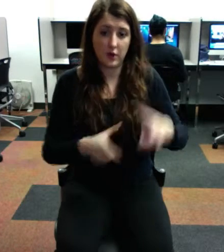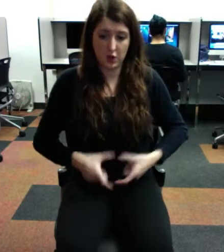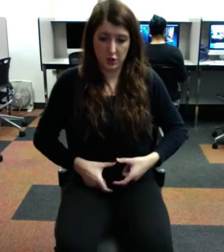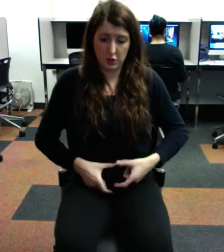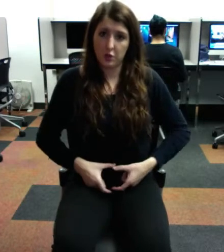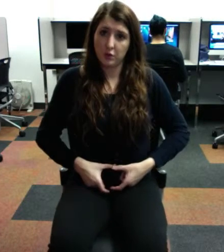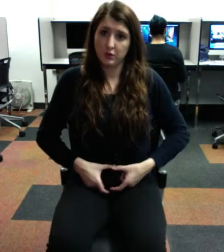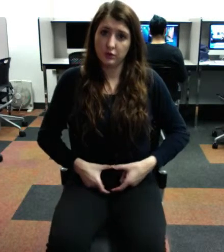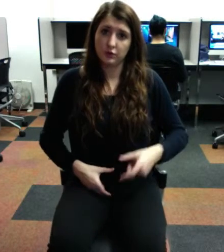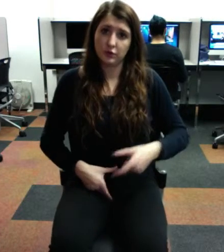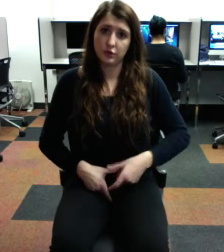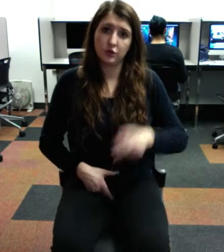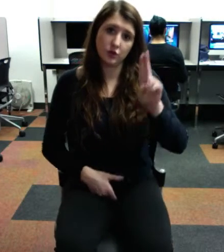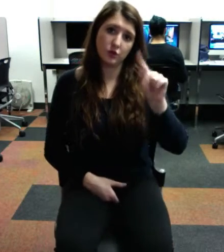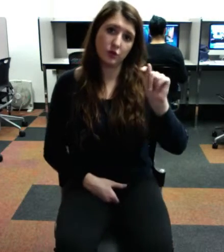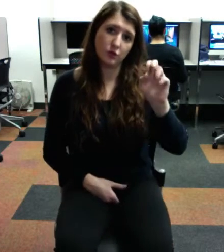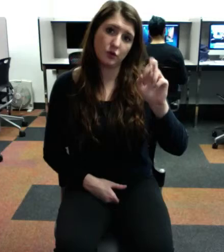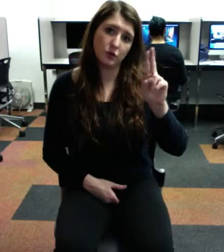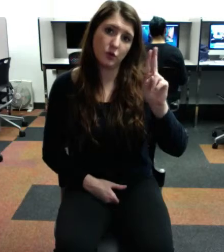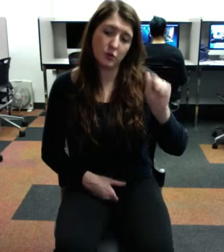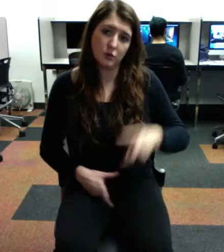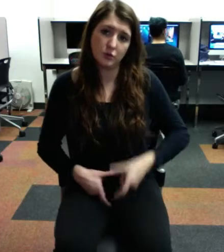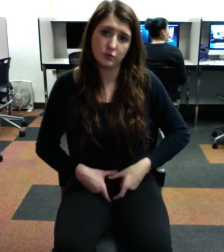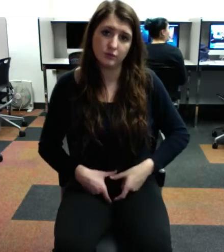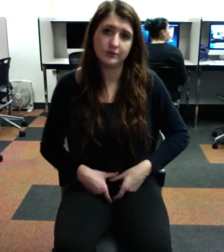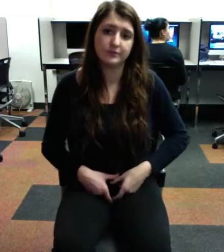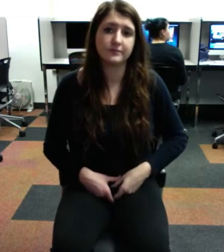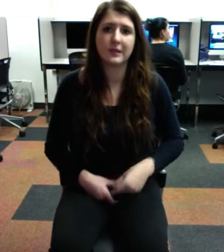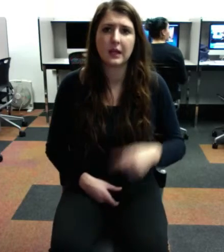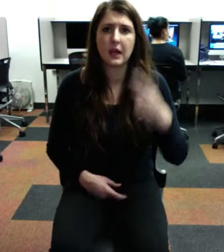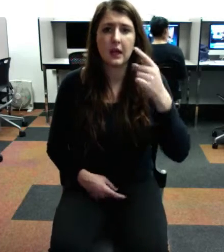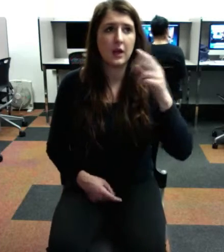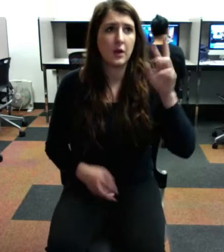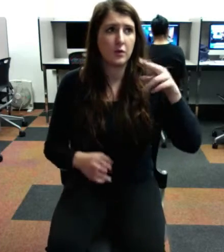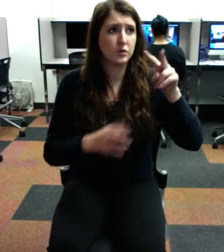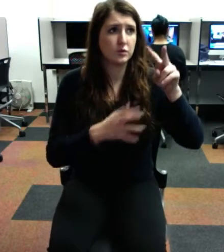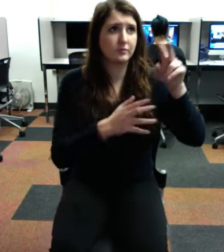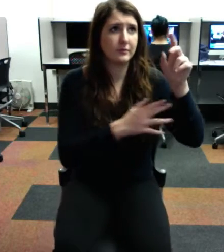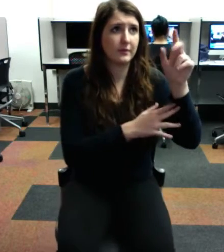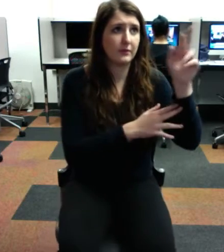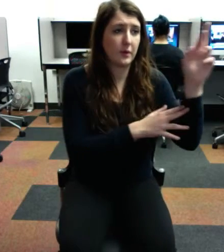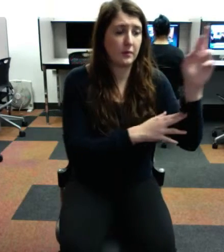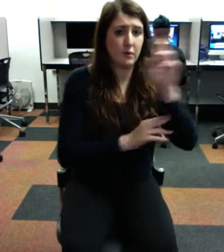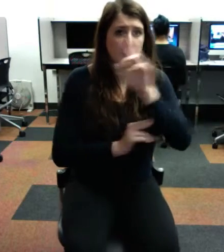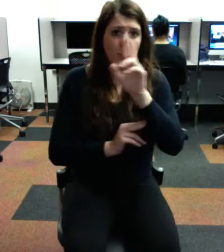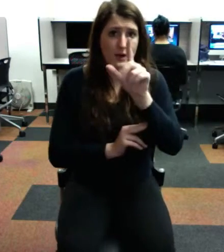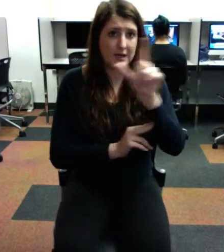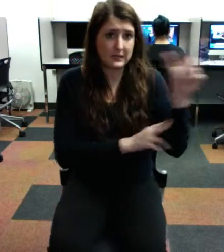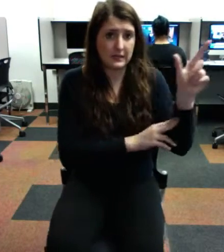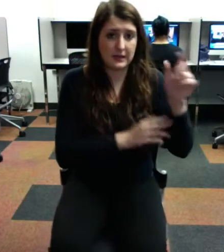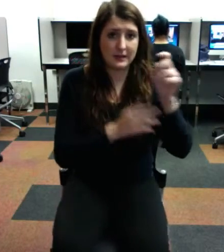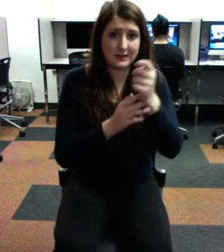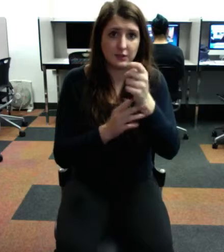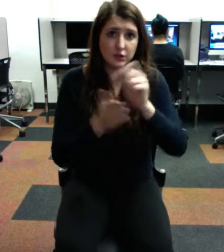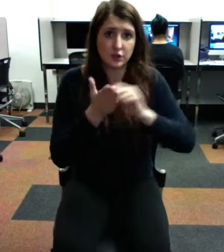Continuing the pattern on how to decipher a medical term, reading from right to left, surgical removal of